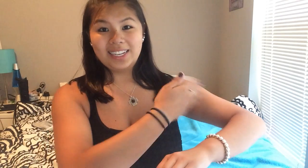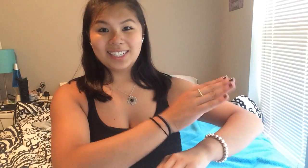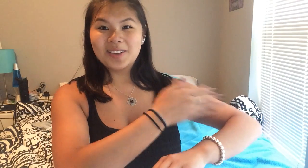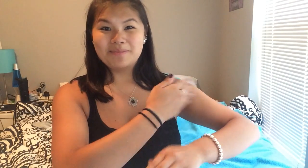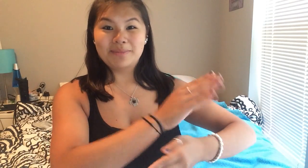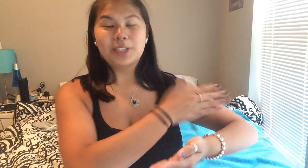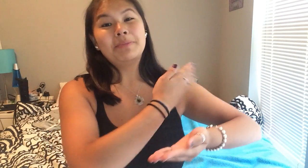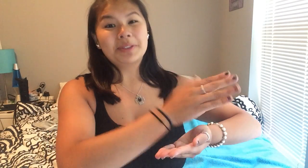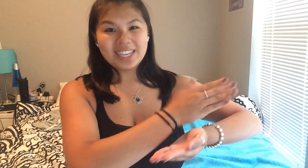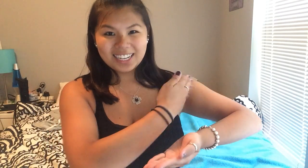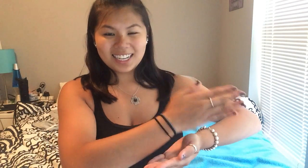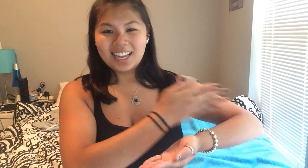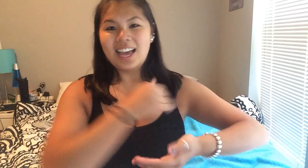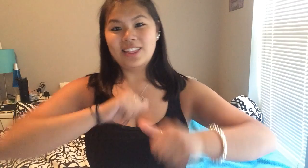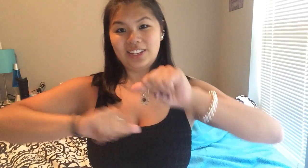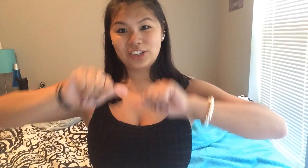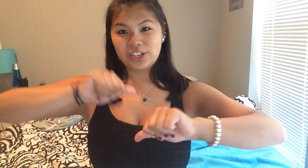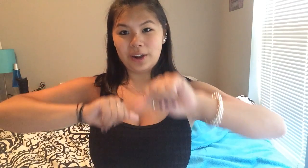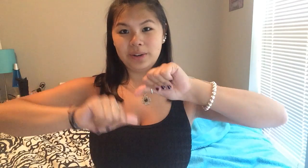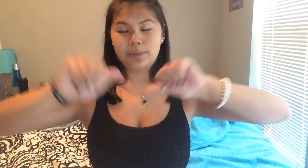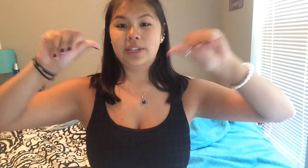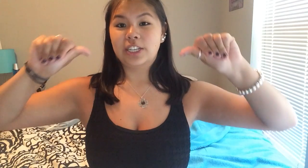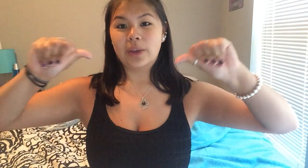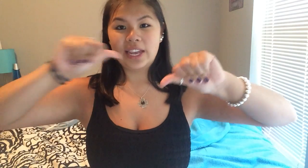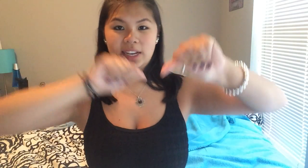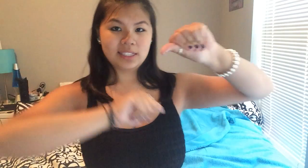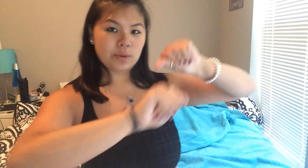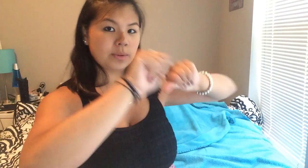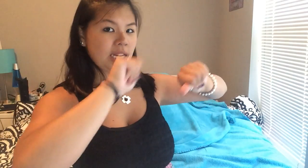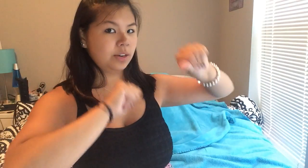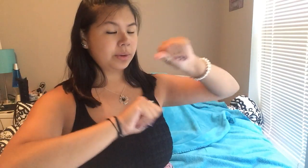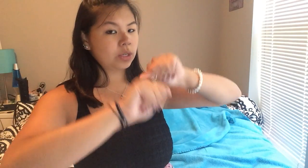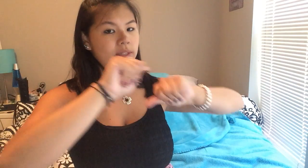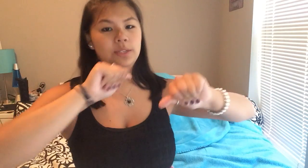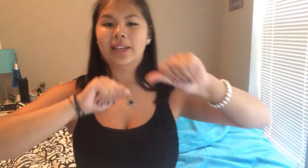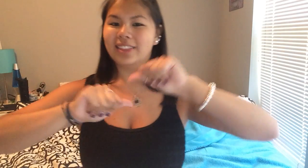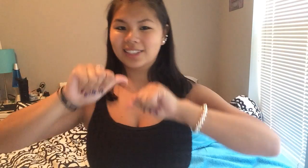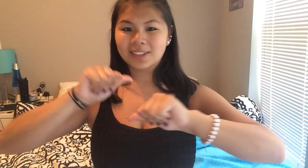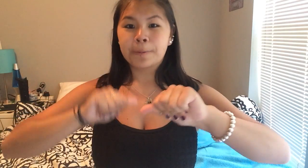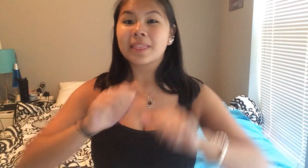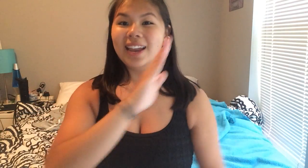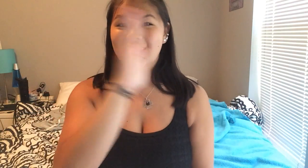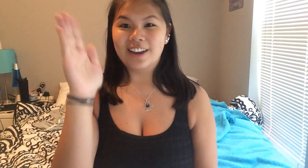signed, music. And then show is where you take two A hands and they rotate inward towards you like this.